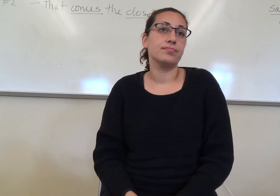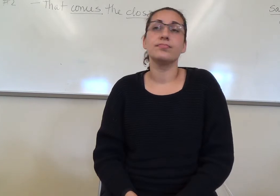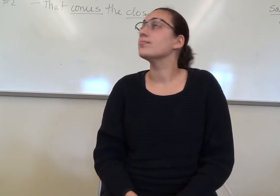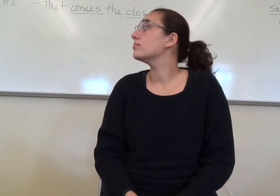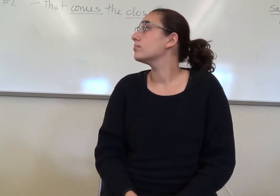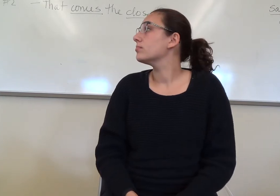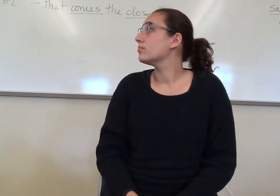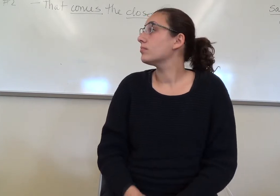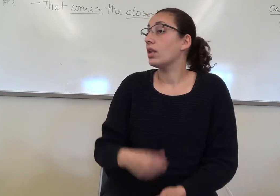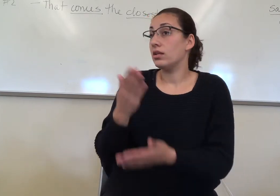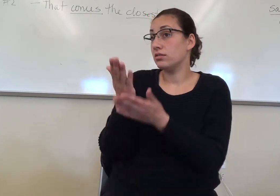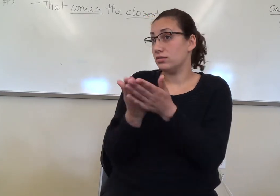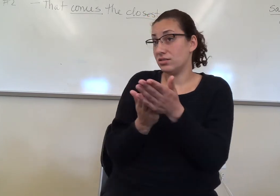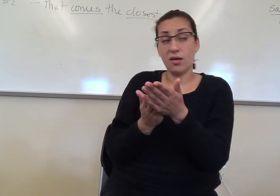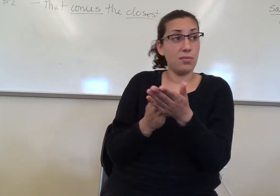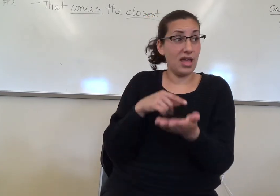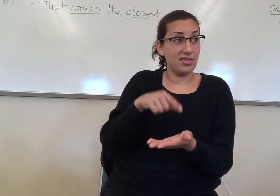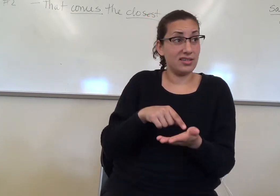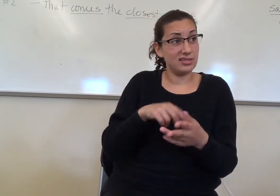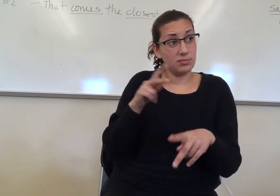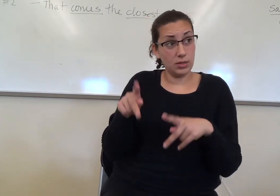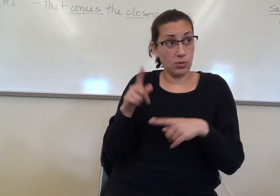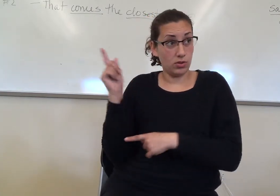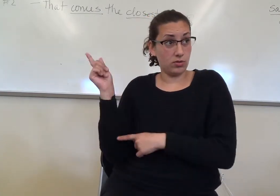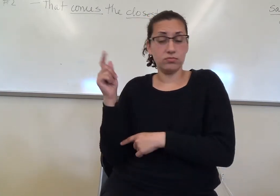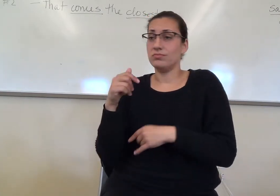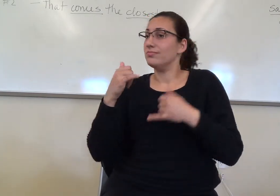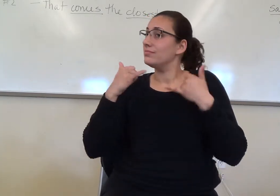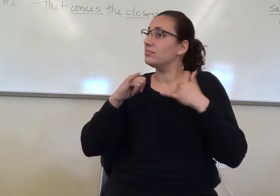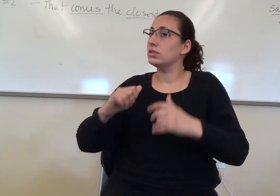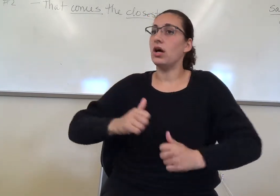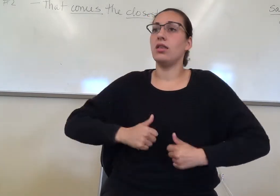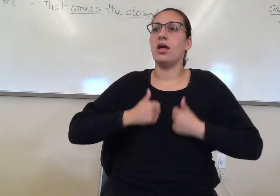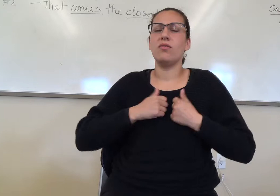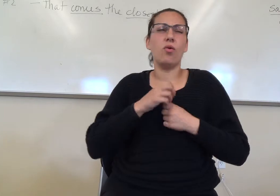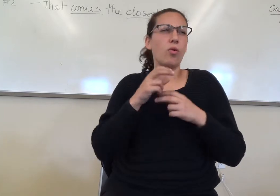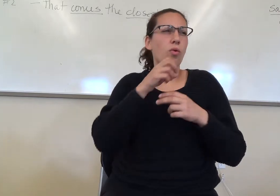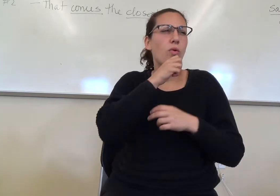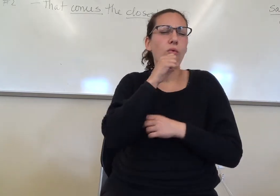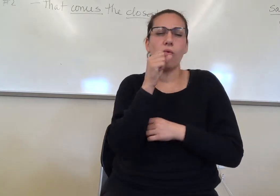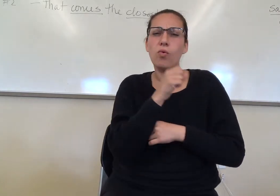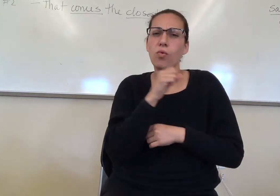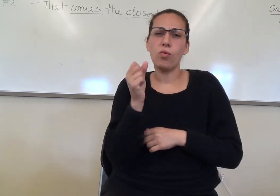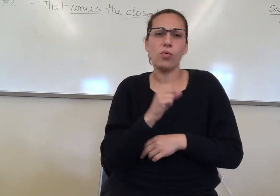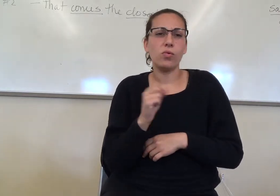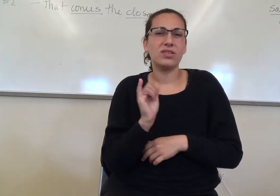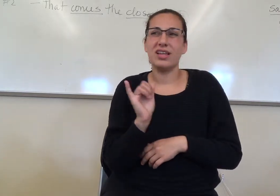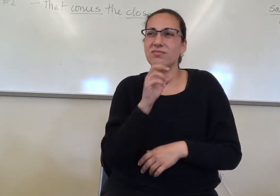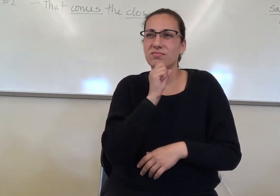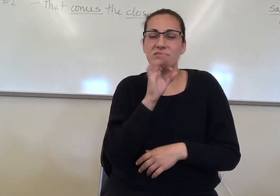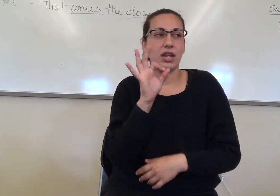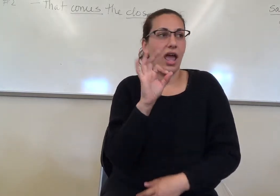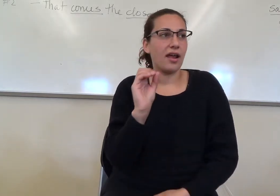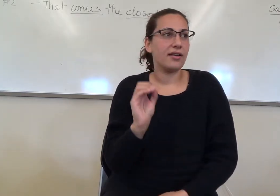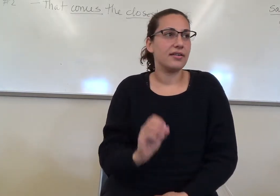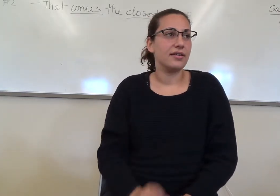these people, believe it or not, are still alive. They're getting very old. They're in their 90s. But as these